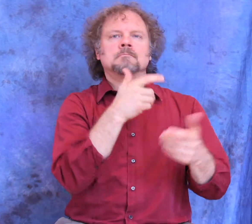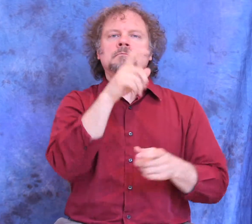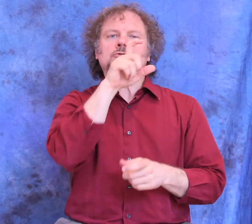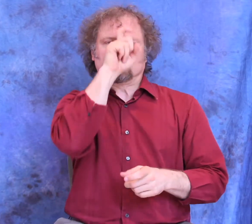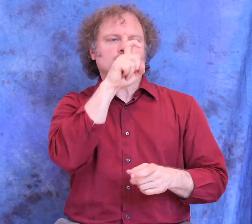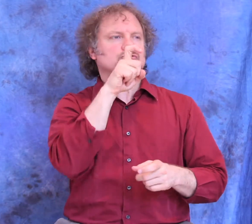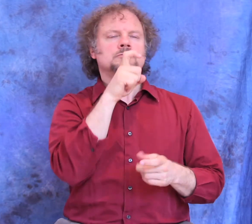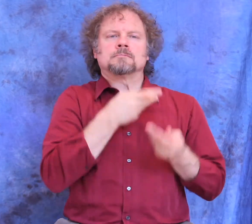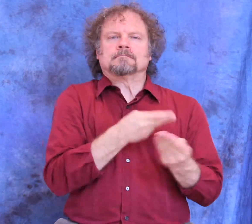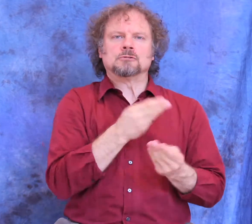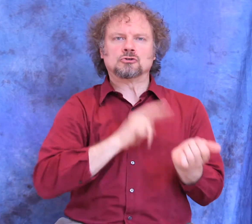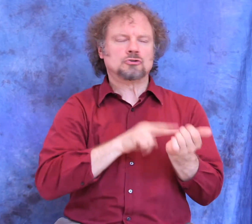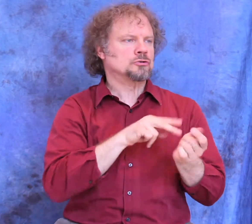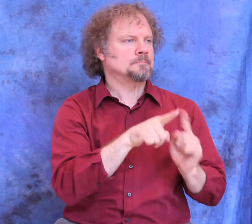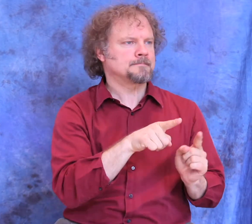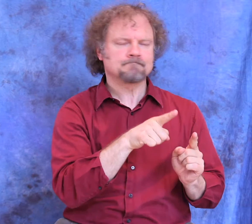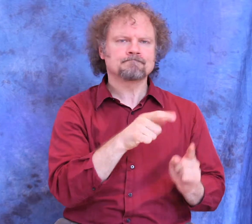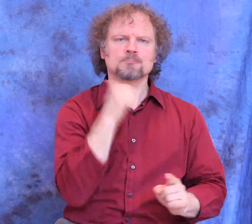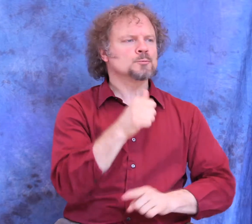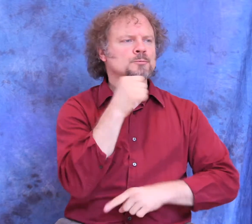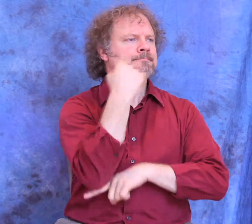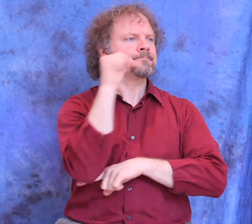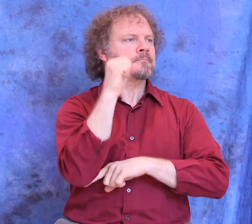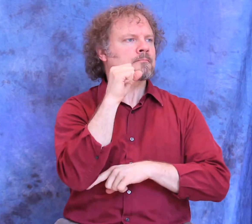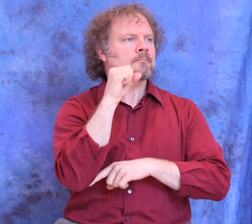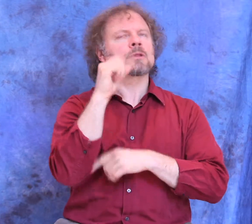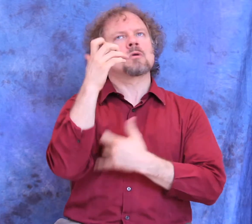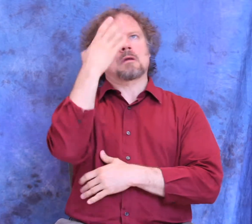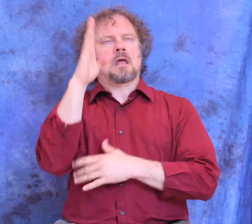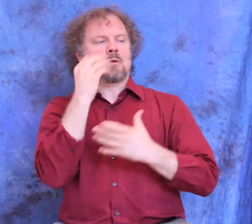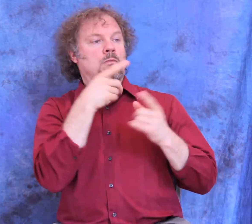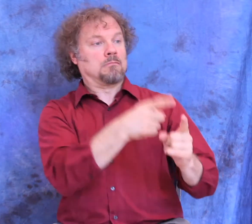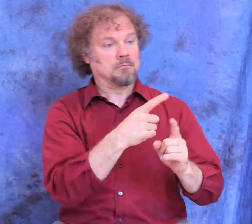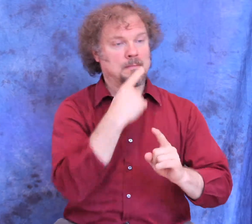nurse, for God did not want the mouse that would one day communicate with him to nurse from a non-Jewess.